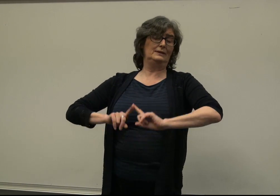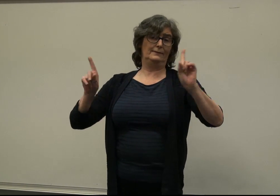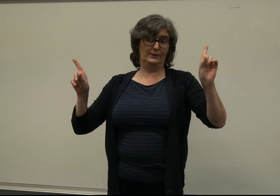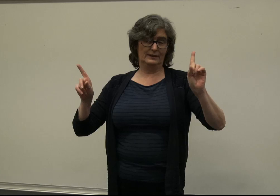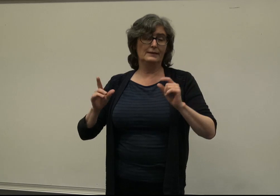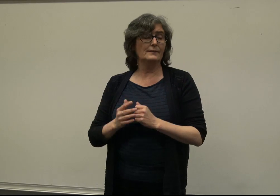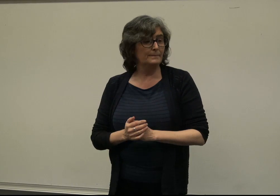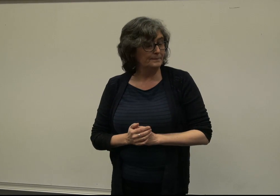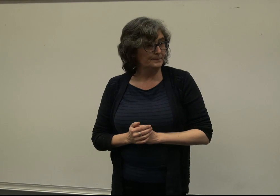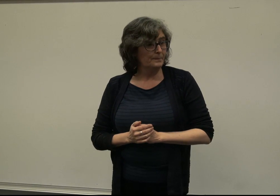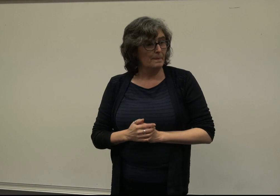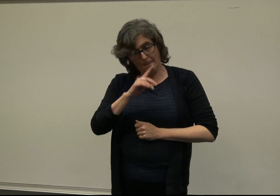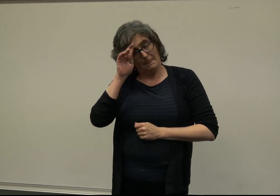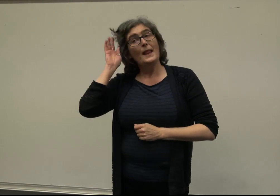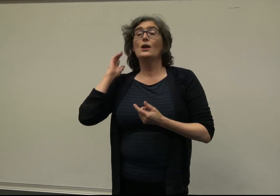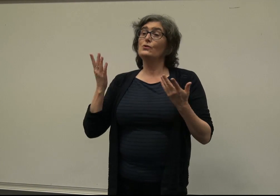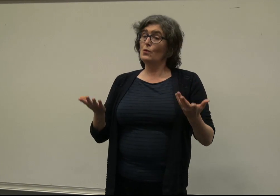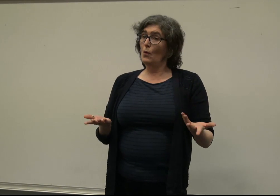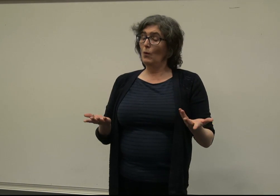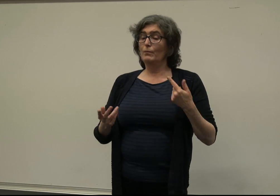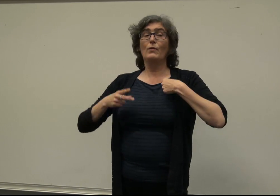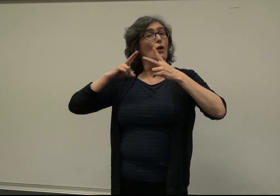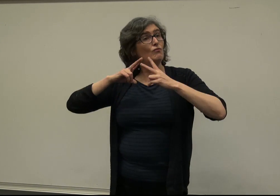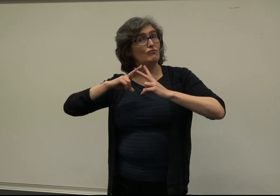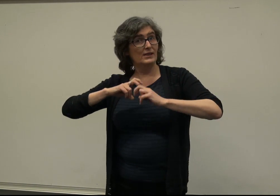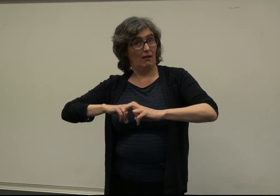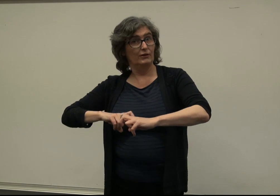So what research shows, for example, is that